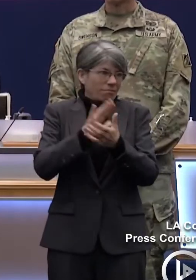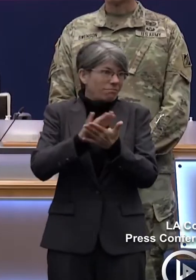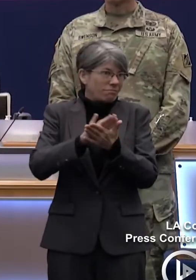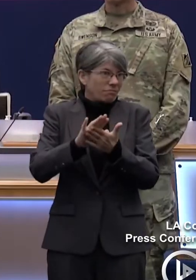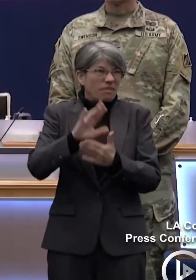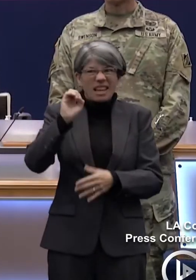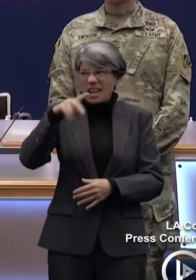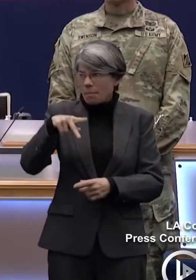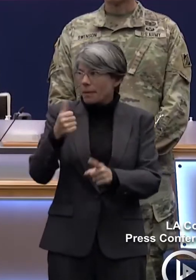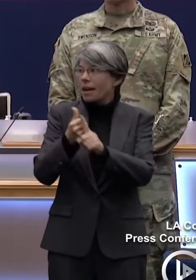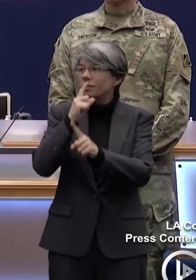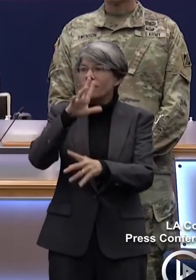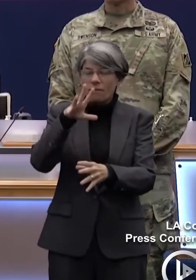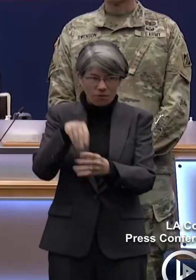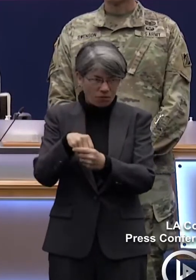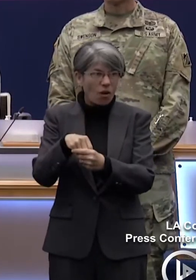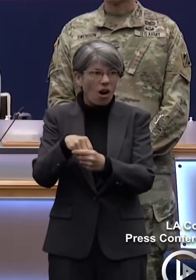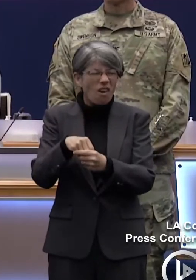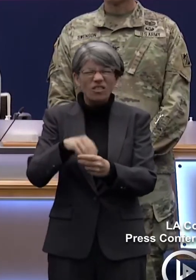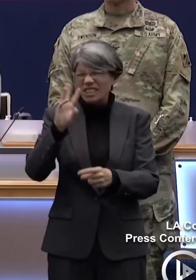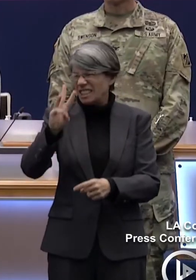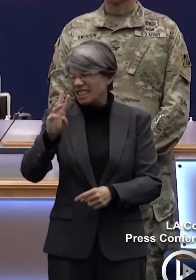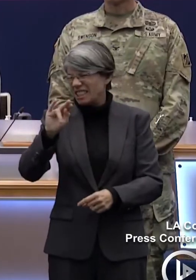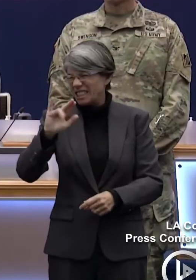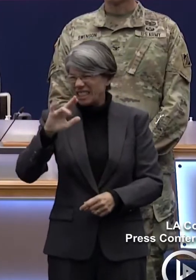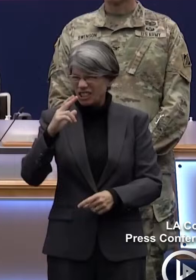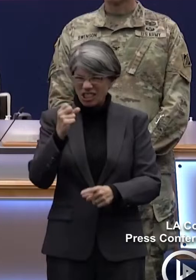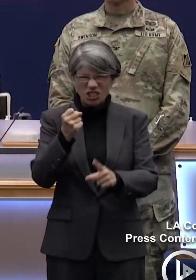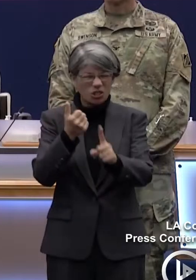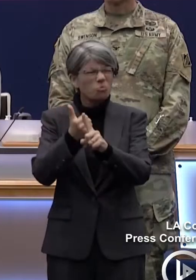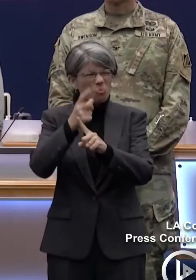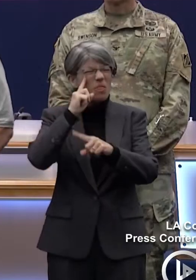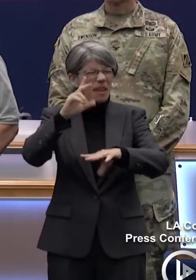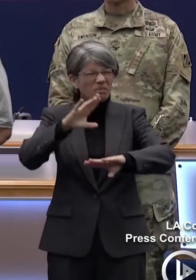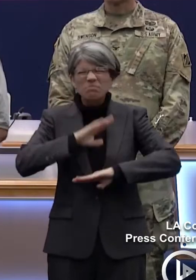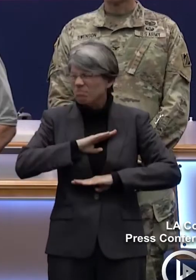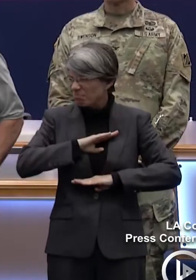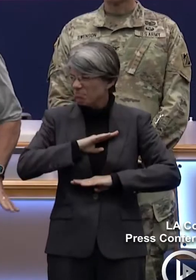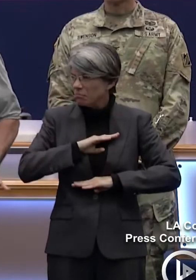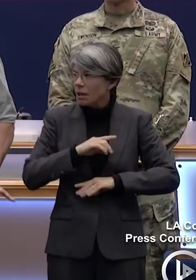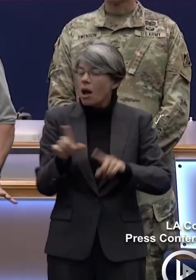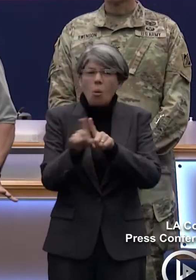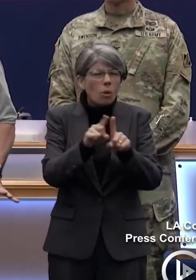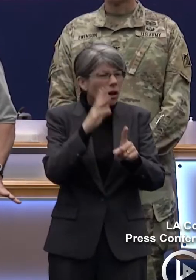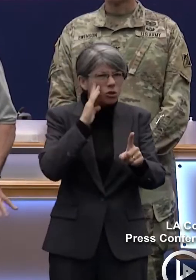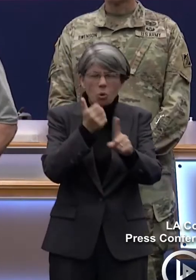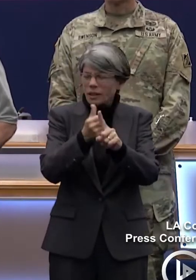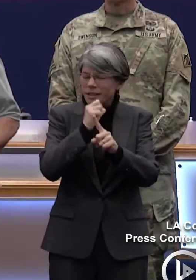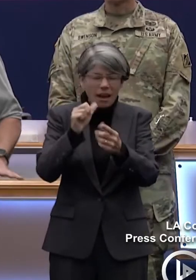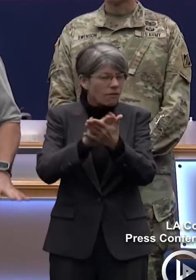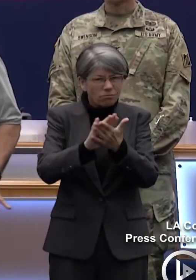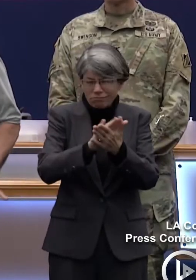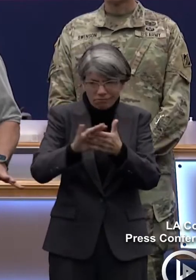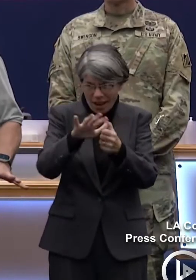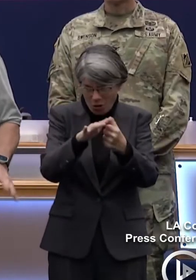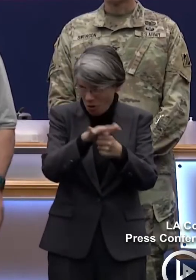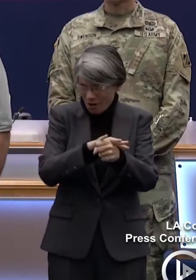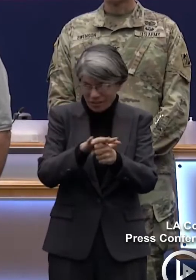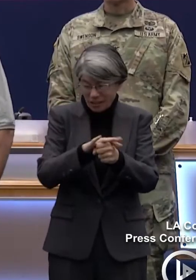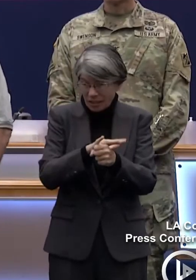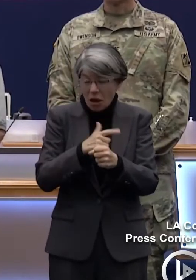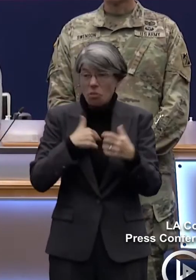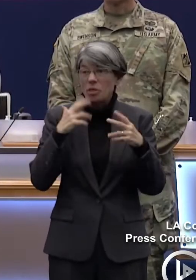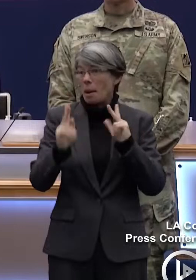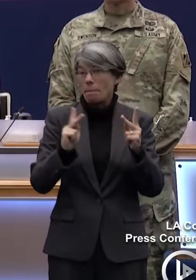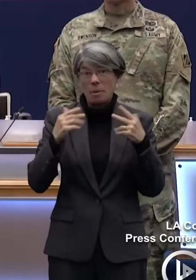EPA has been involved in, that 6 inches seems to be enough. We also know that this is not a pristine area, that